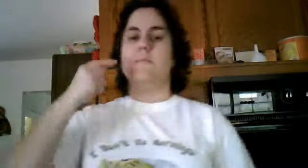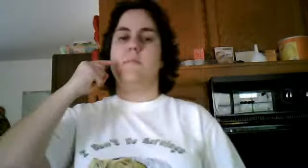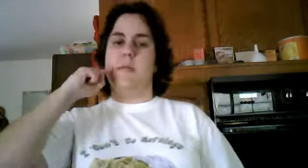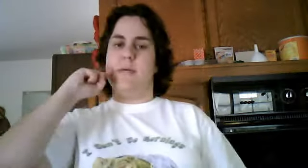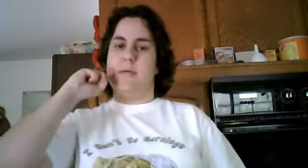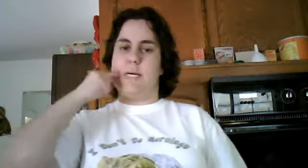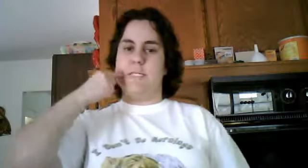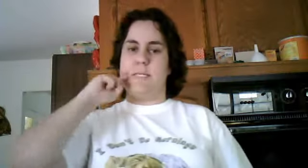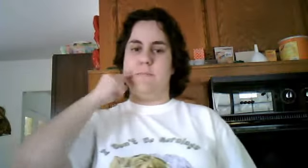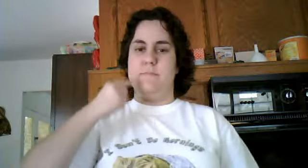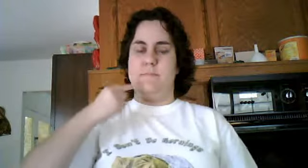Candy.